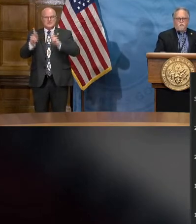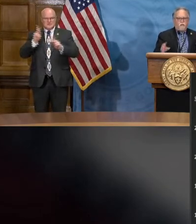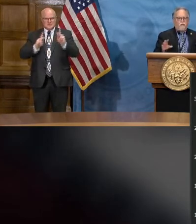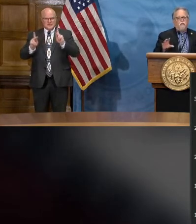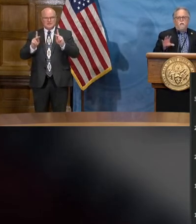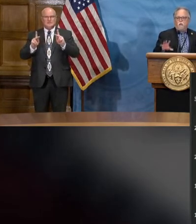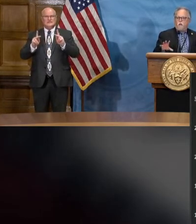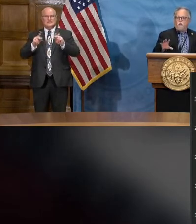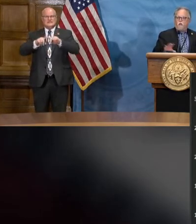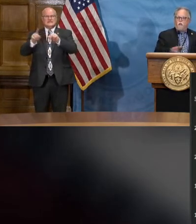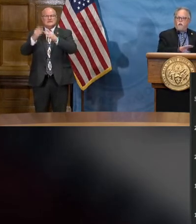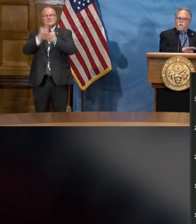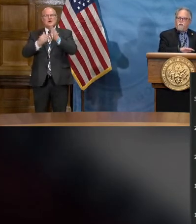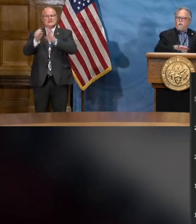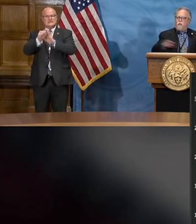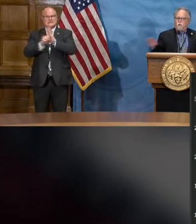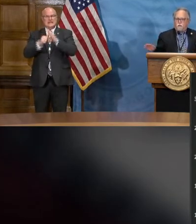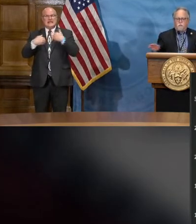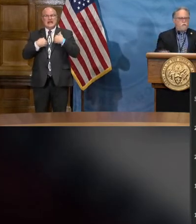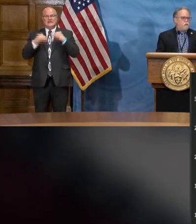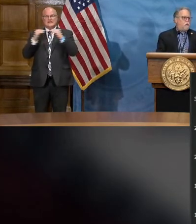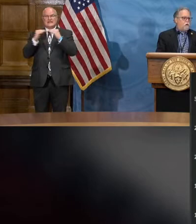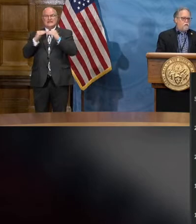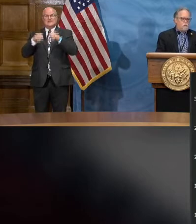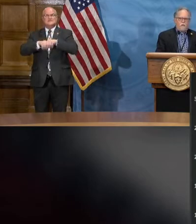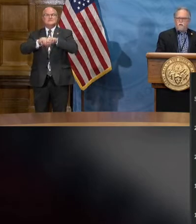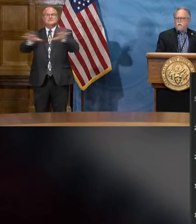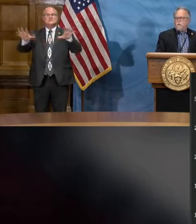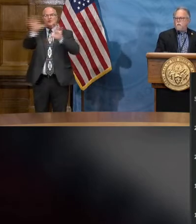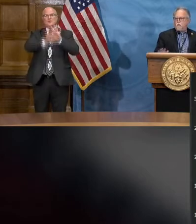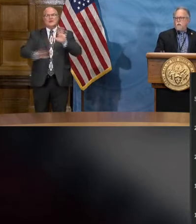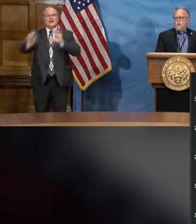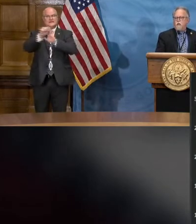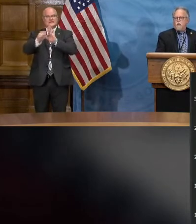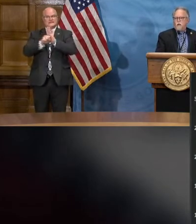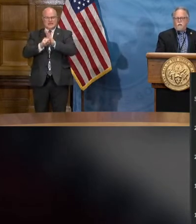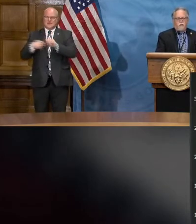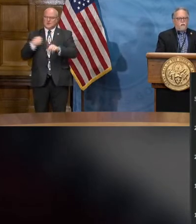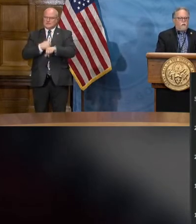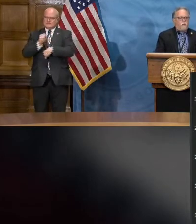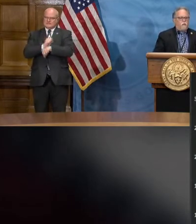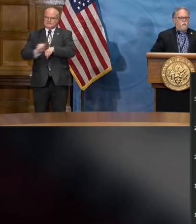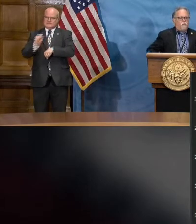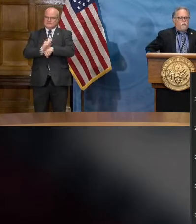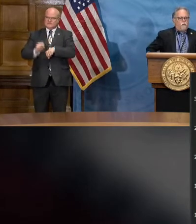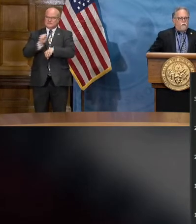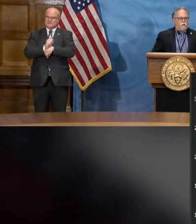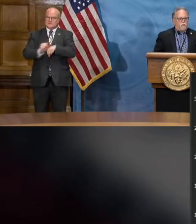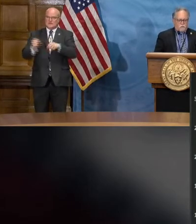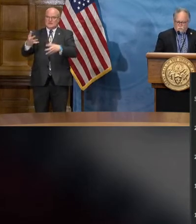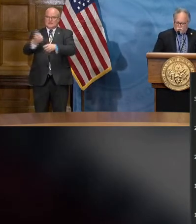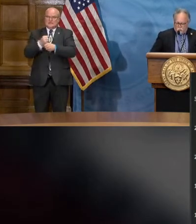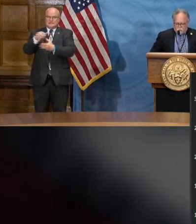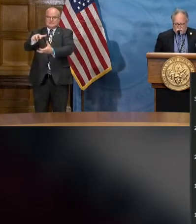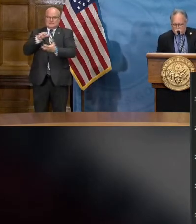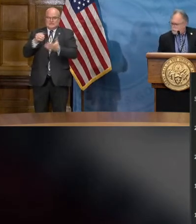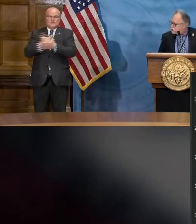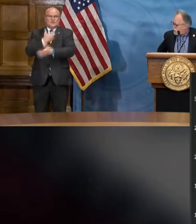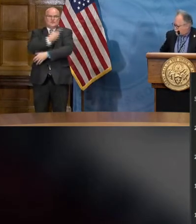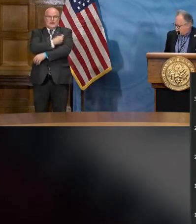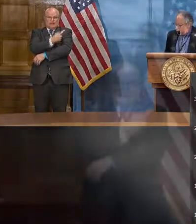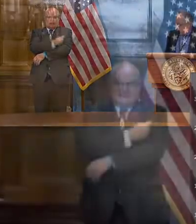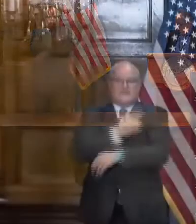of the state where we have an equal distribution across the entire state, and we'll be working on that as we receive new vaccines. So I'll end